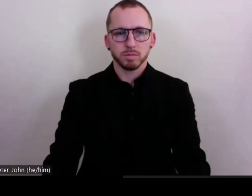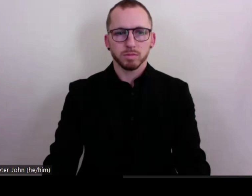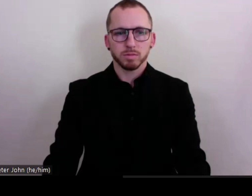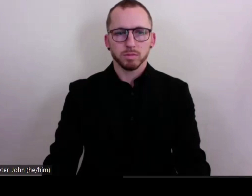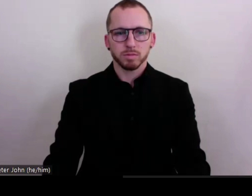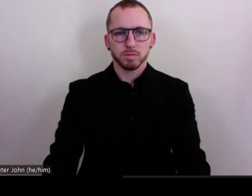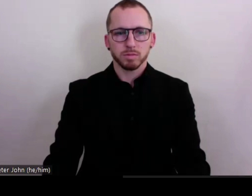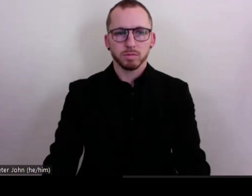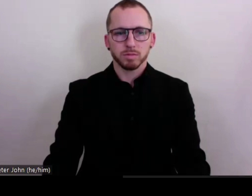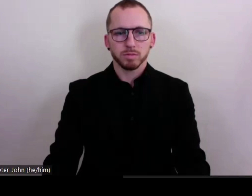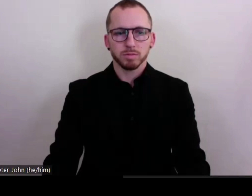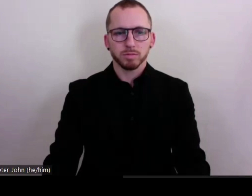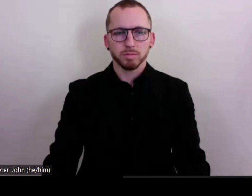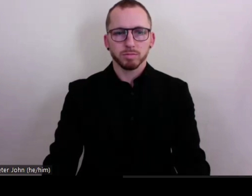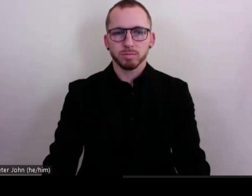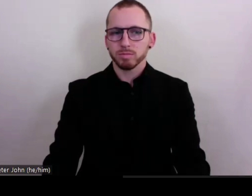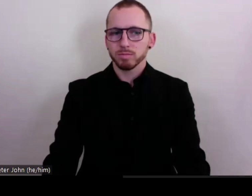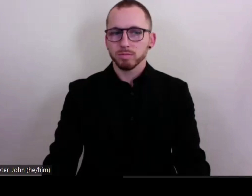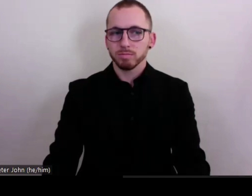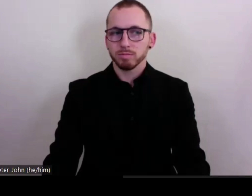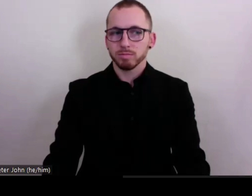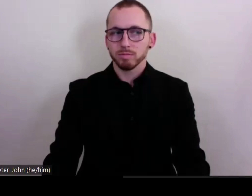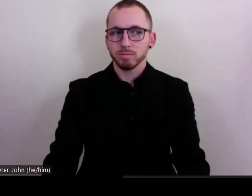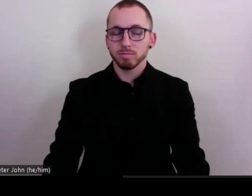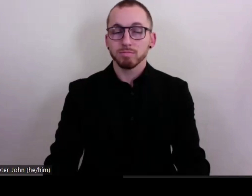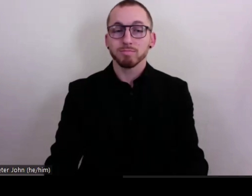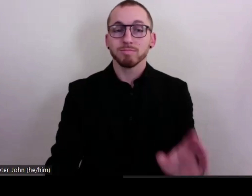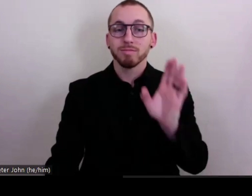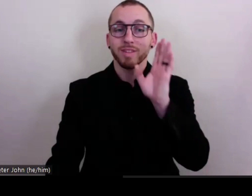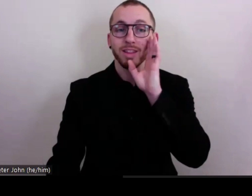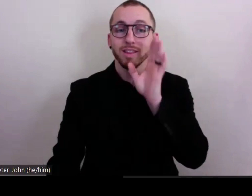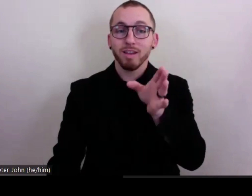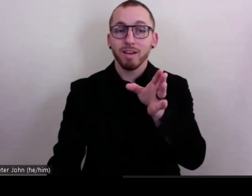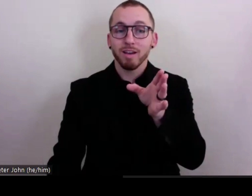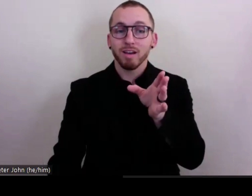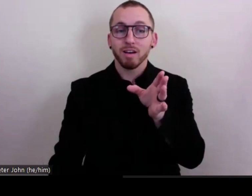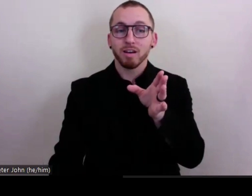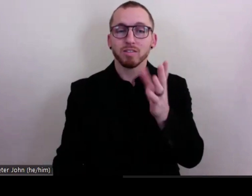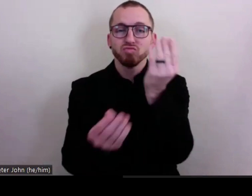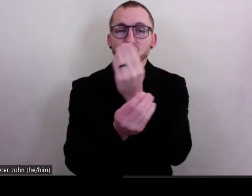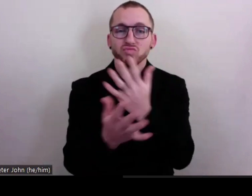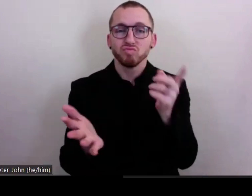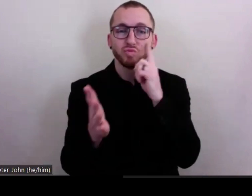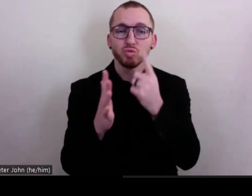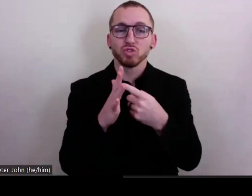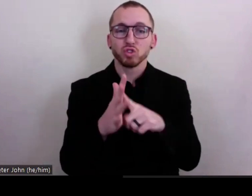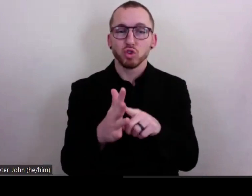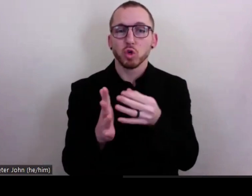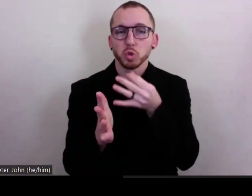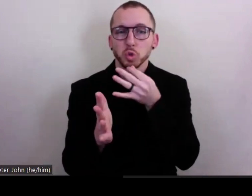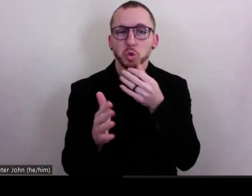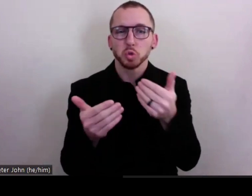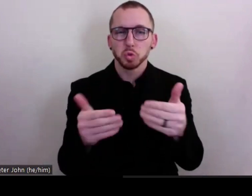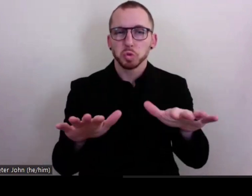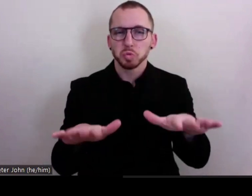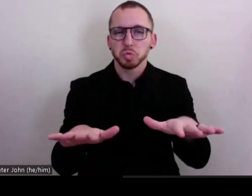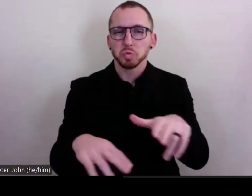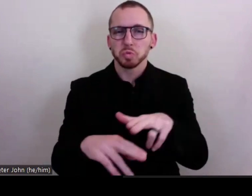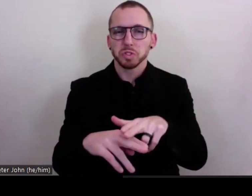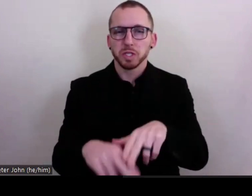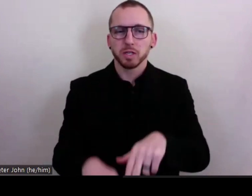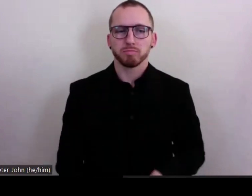Hi guys, we're going to get started here shortly. We will do so get back to your seats. We'll be starting in just a couple of minutes. Thank